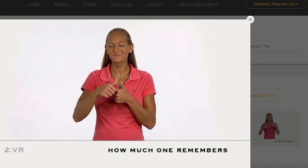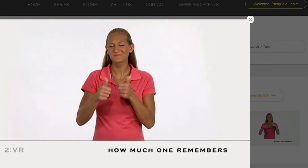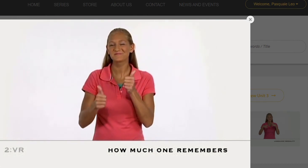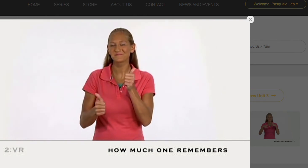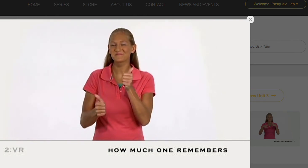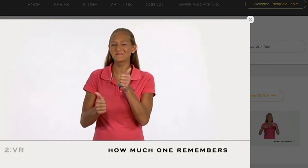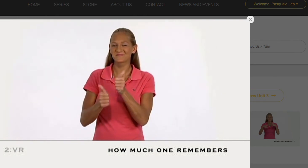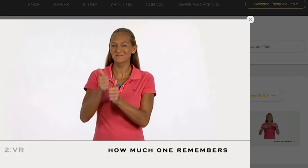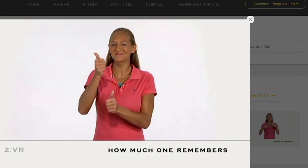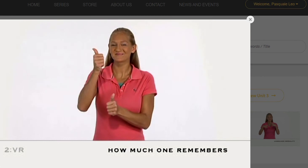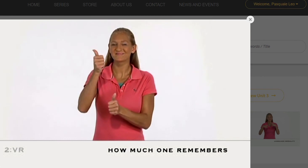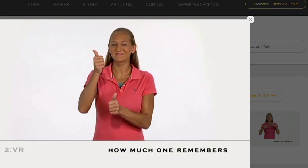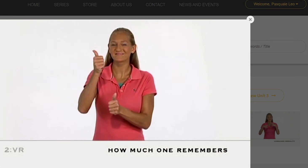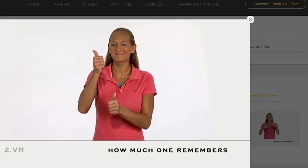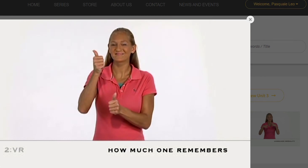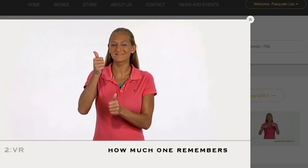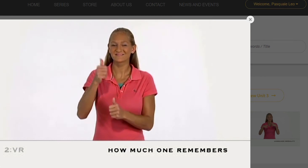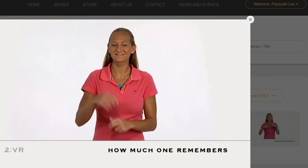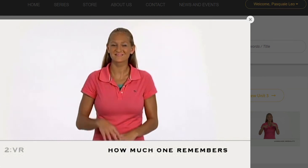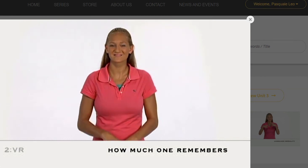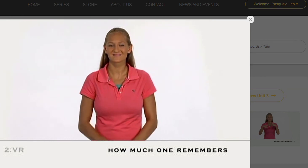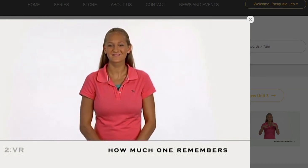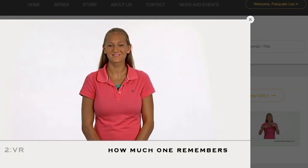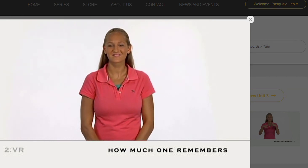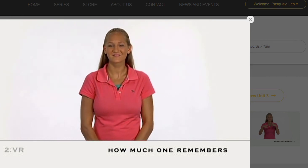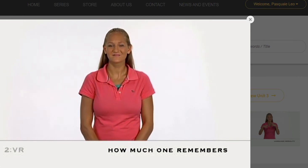remember most.